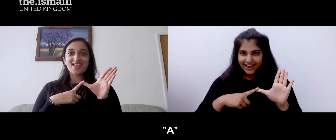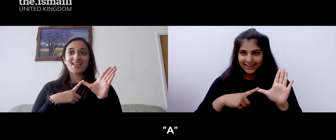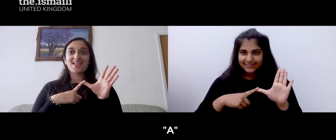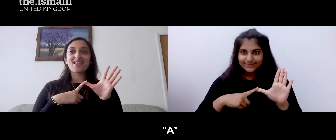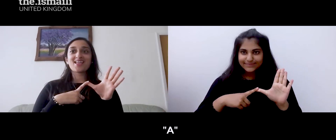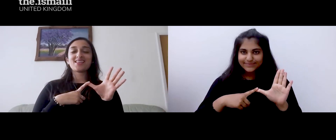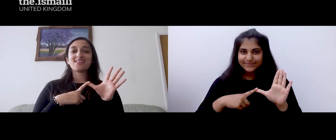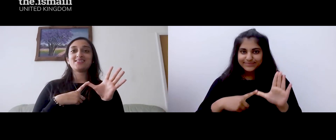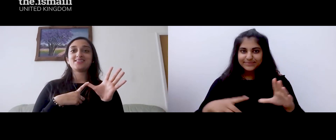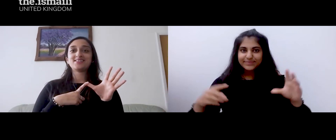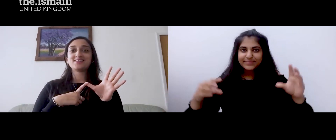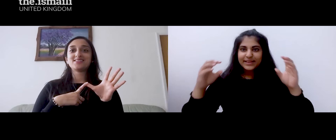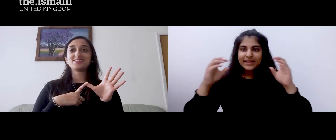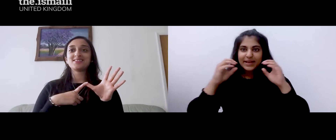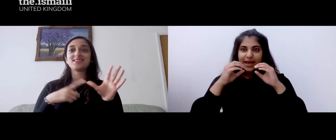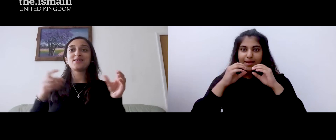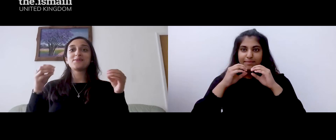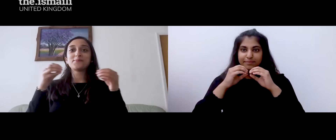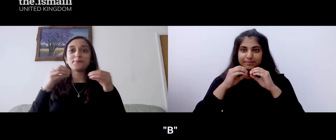A,